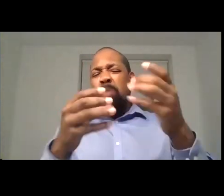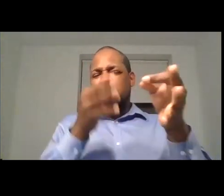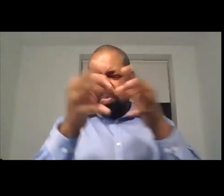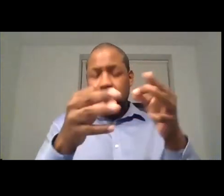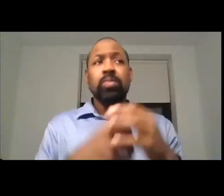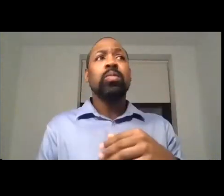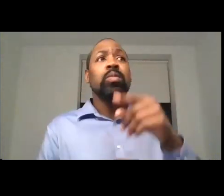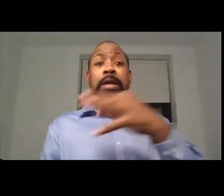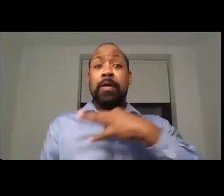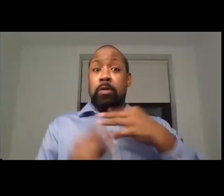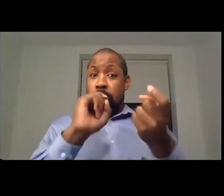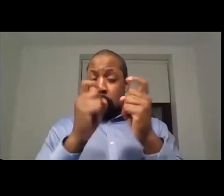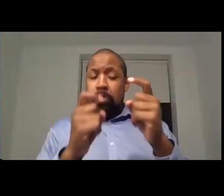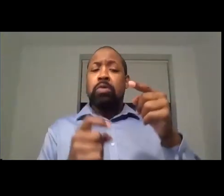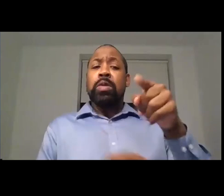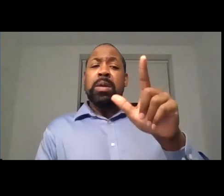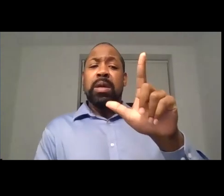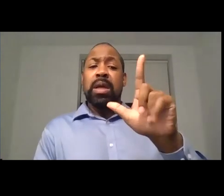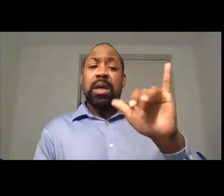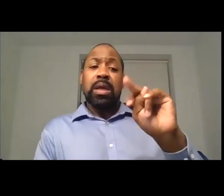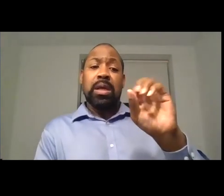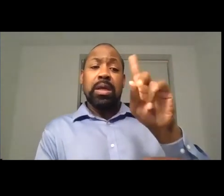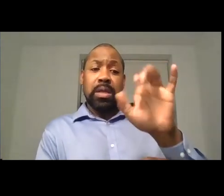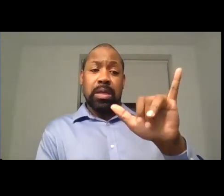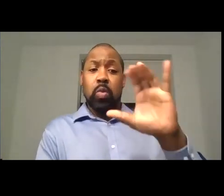There's some staffing change, so I'll explain that.